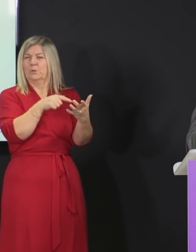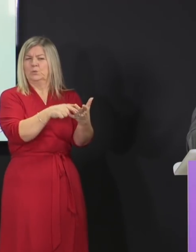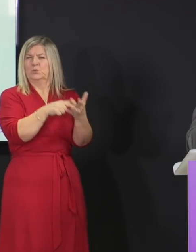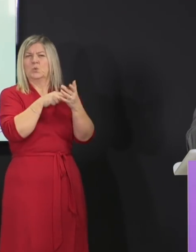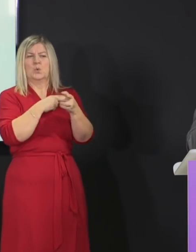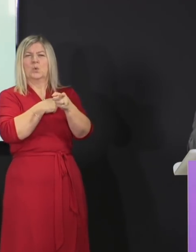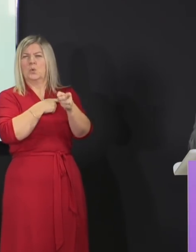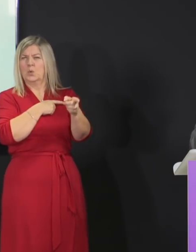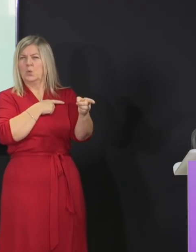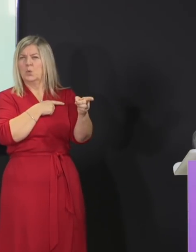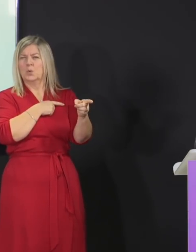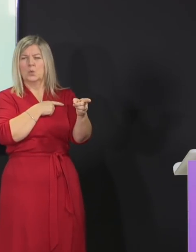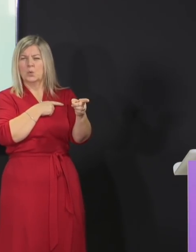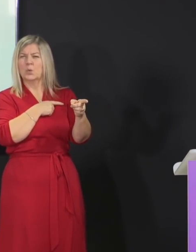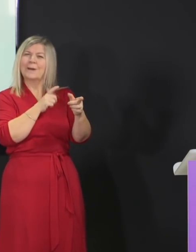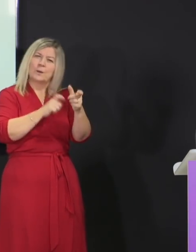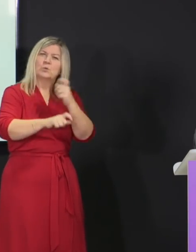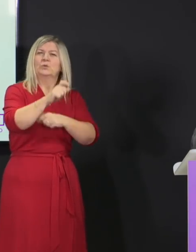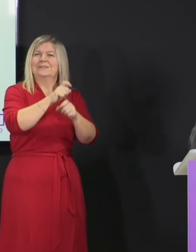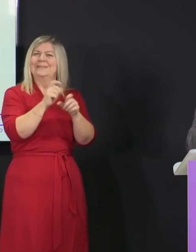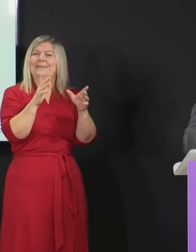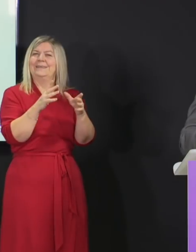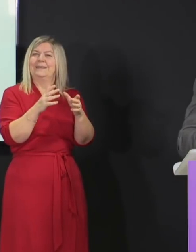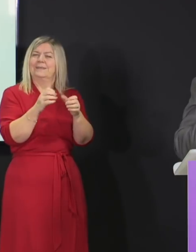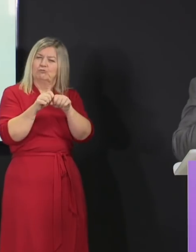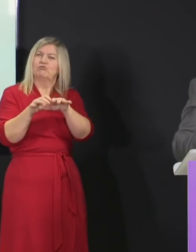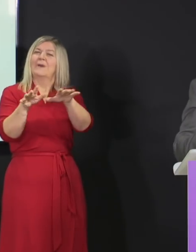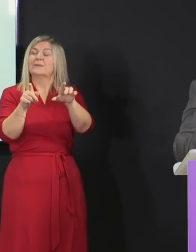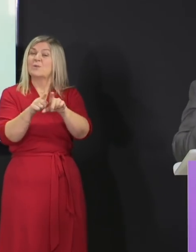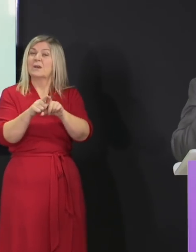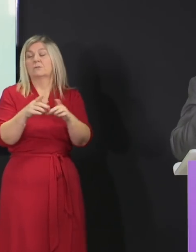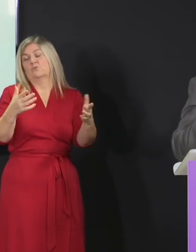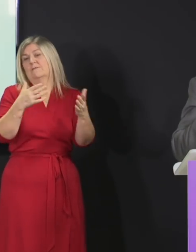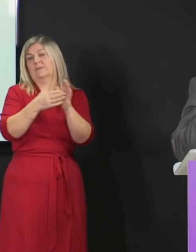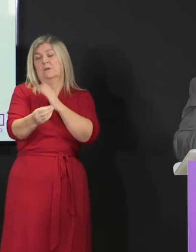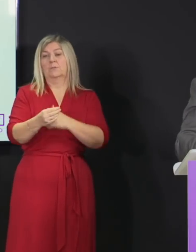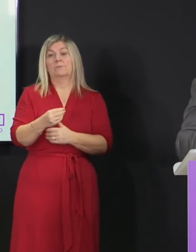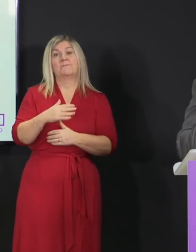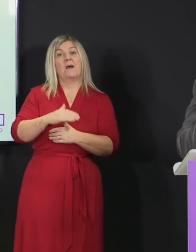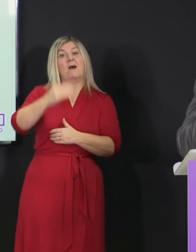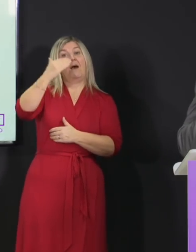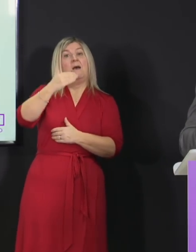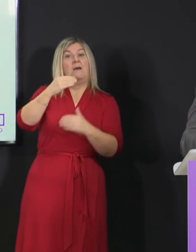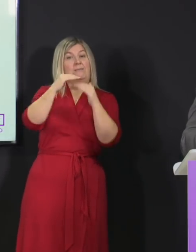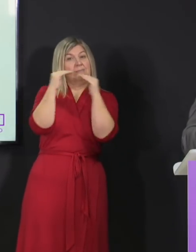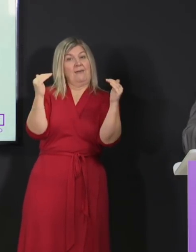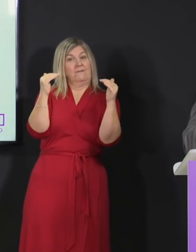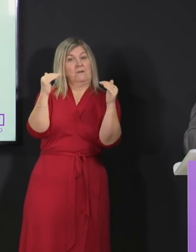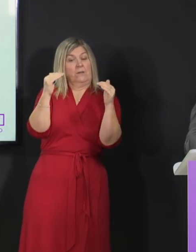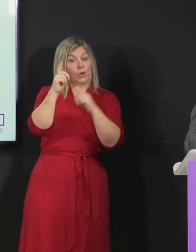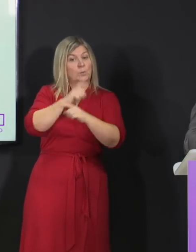the kind of background community incidents. So if you've got high levels of background